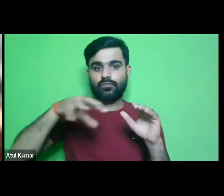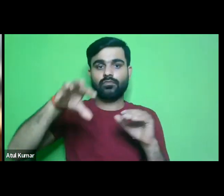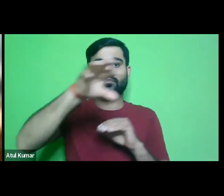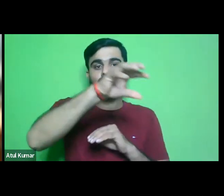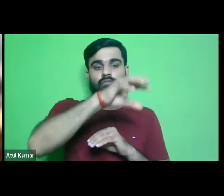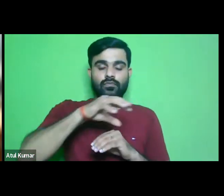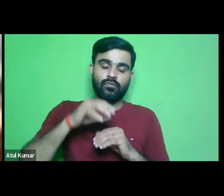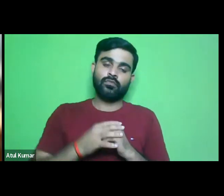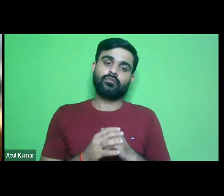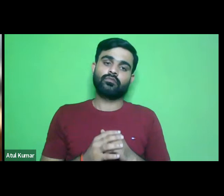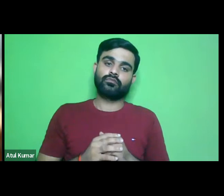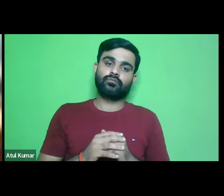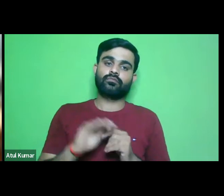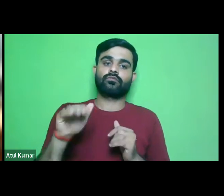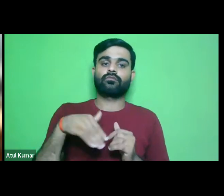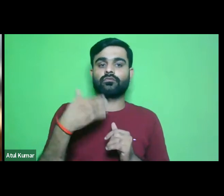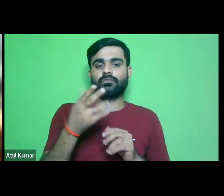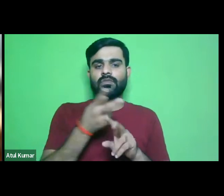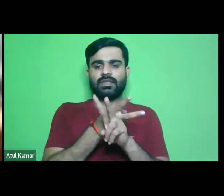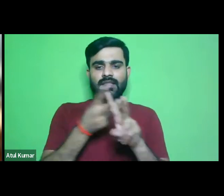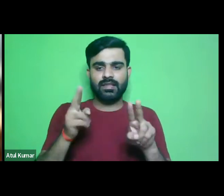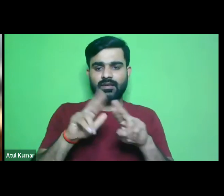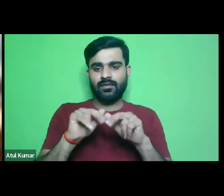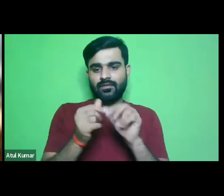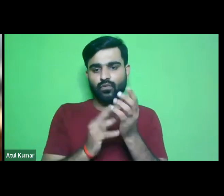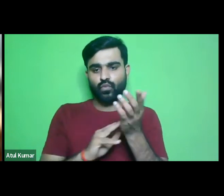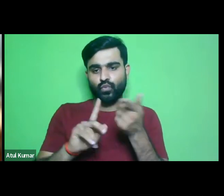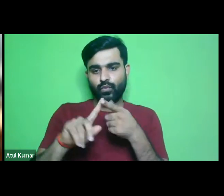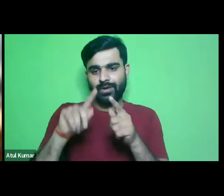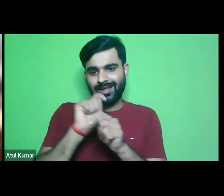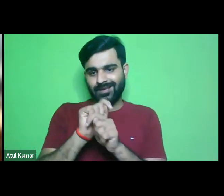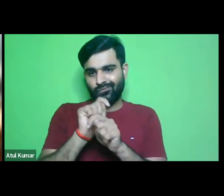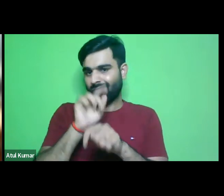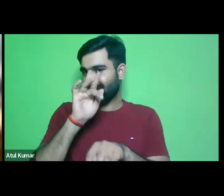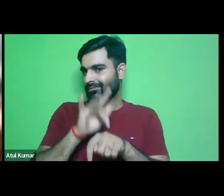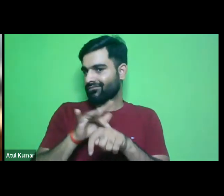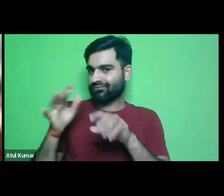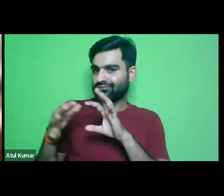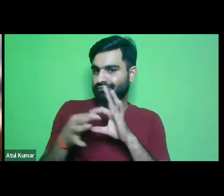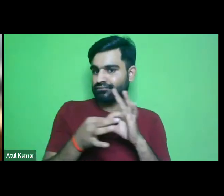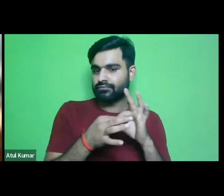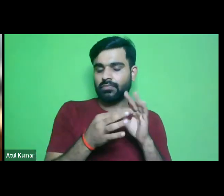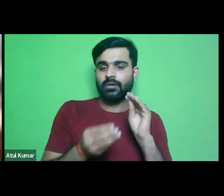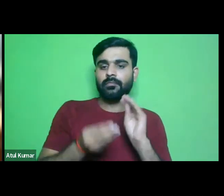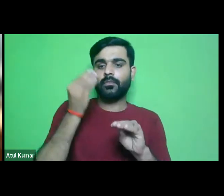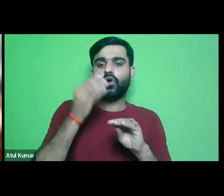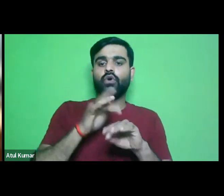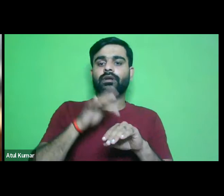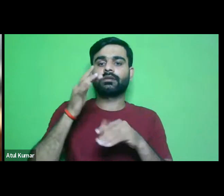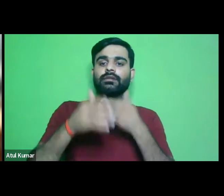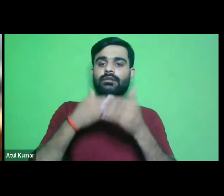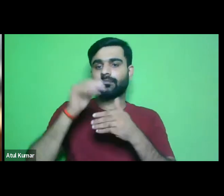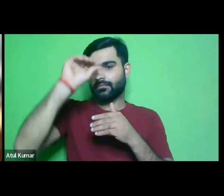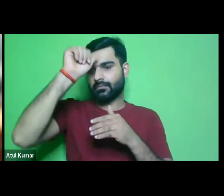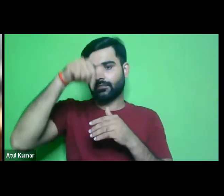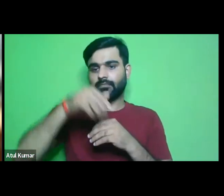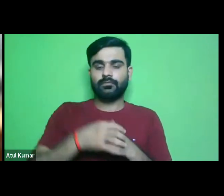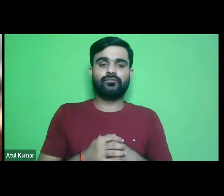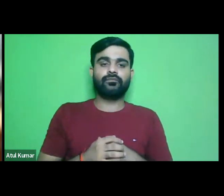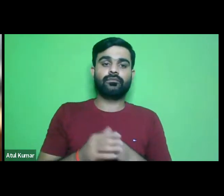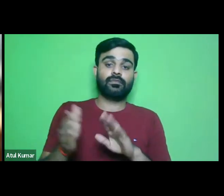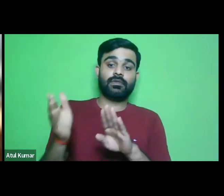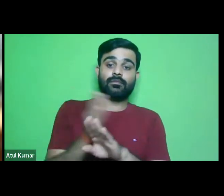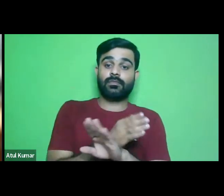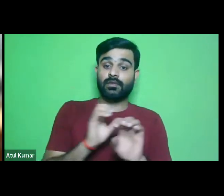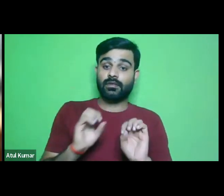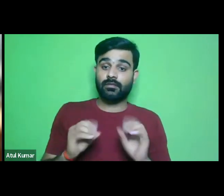and what kind of framework in that sense, makes most sense for India. Before you